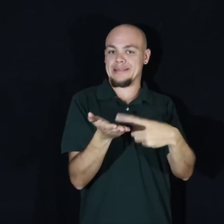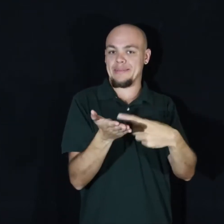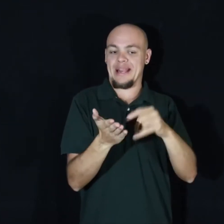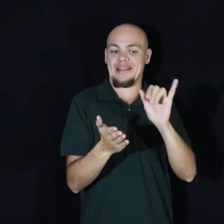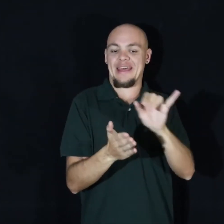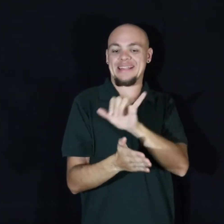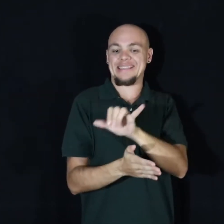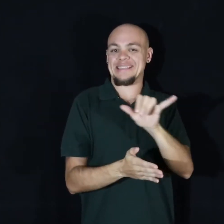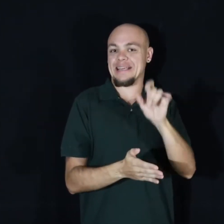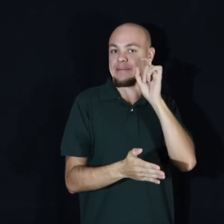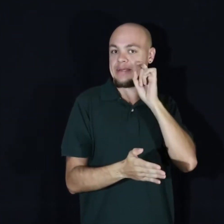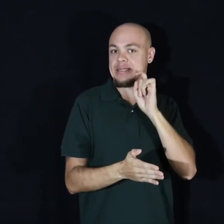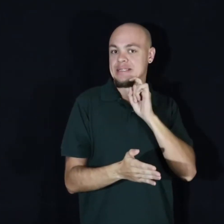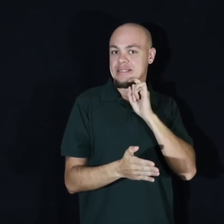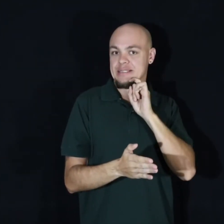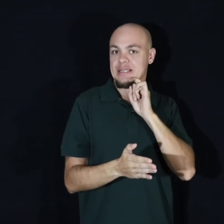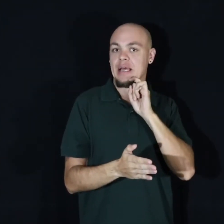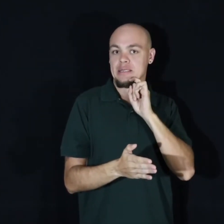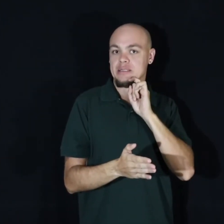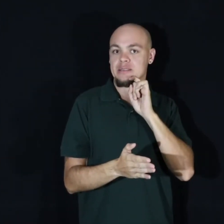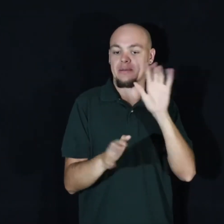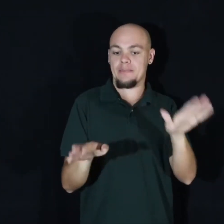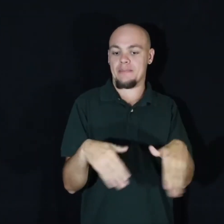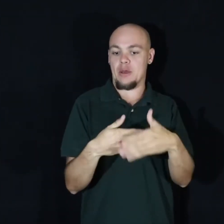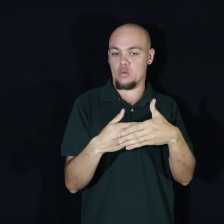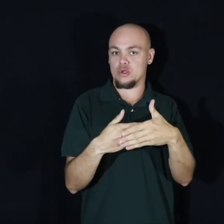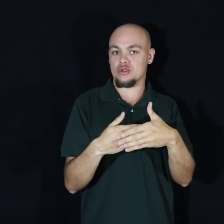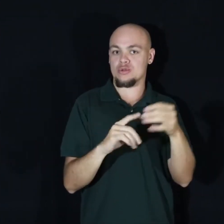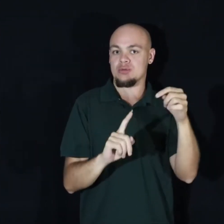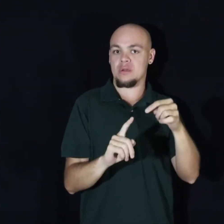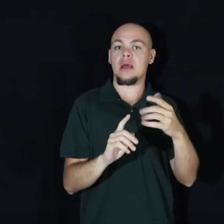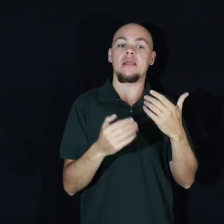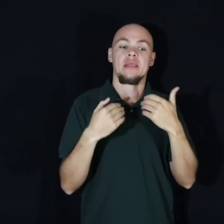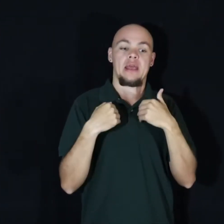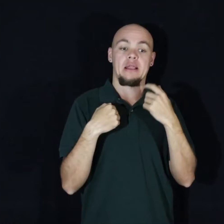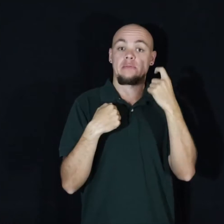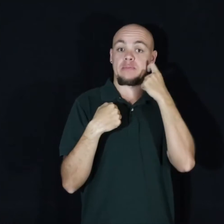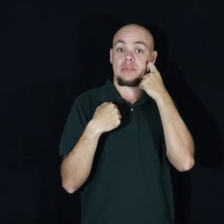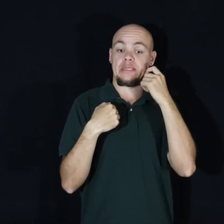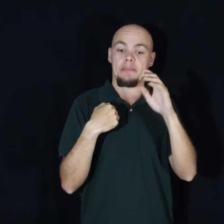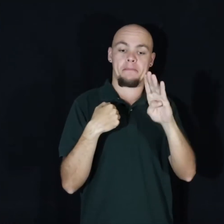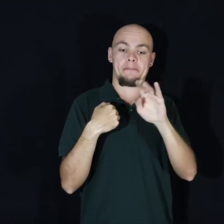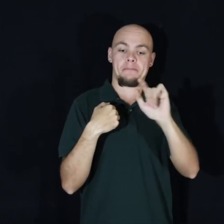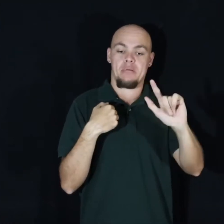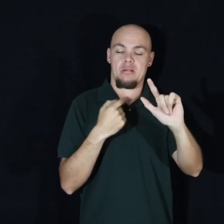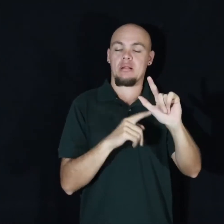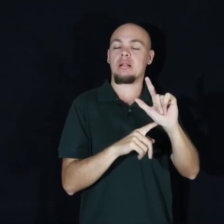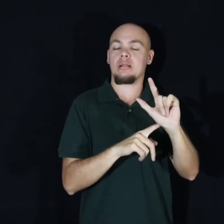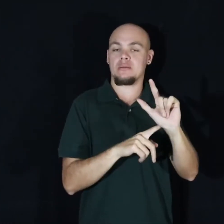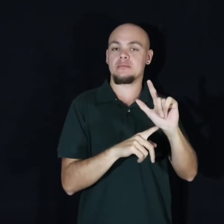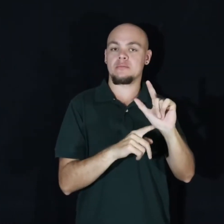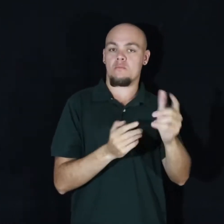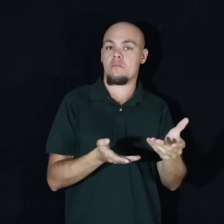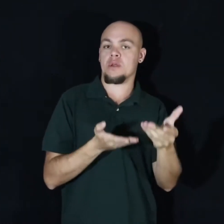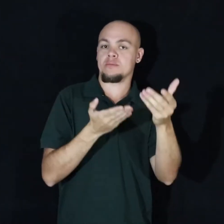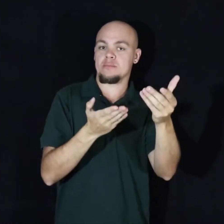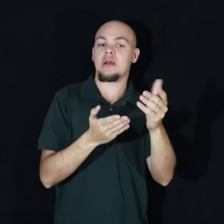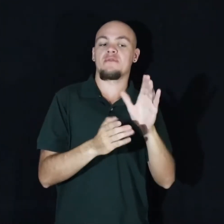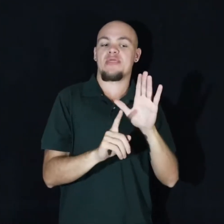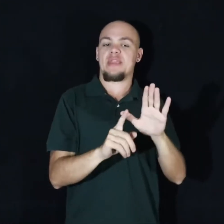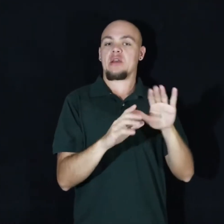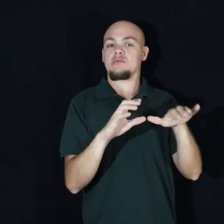is debating on same-sex marriage, and it's going to continue. They formed a special committee, and they had a bill that was